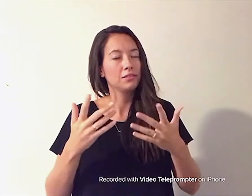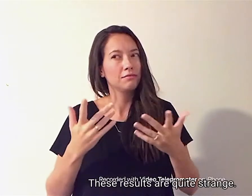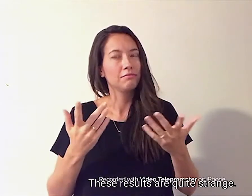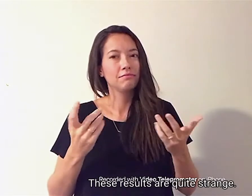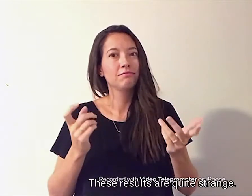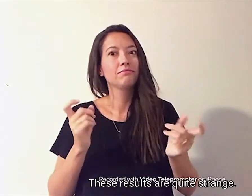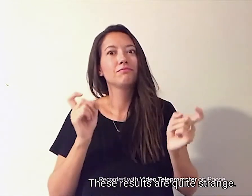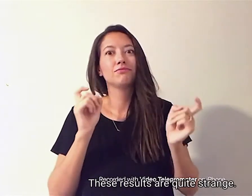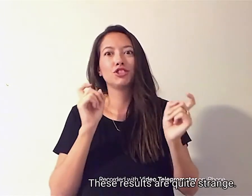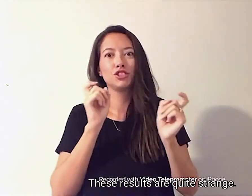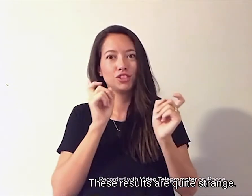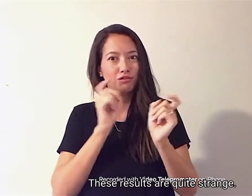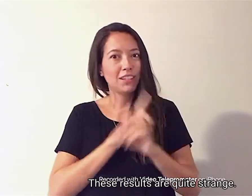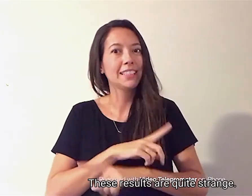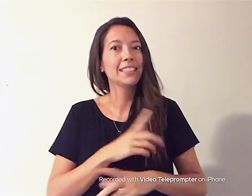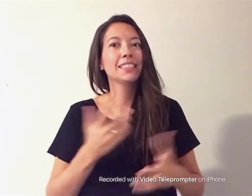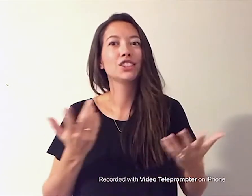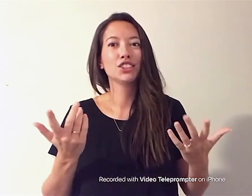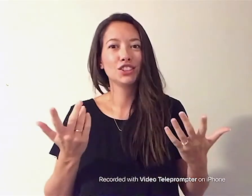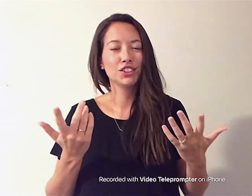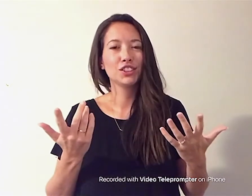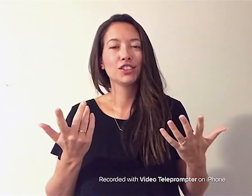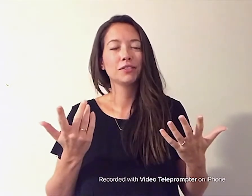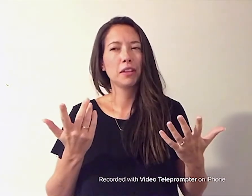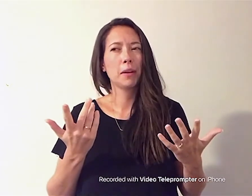These results are quite strange.